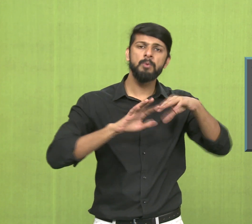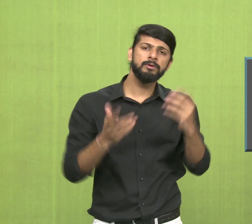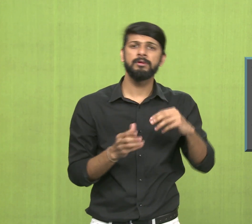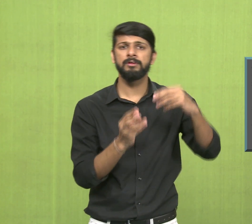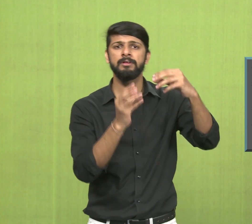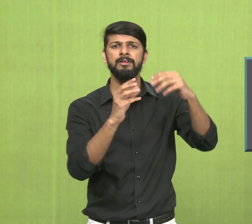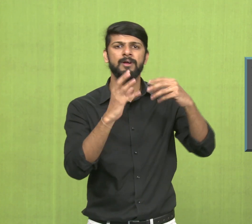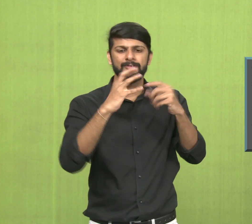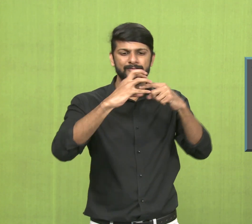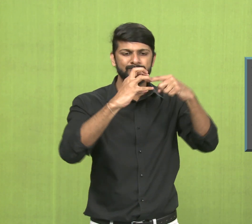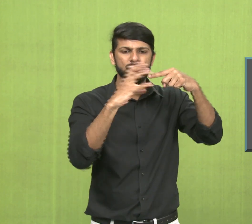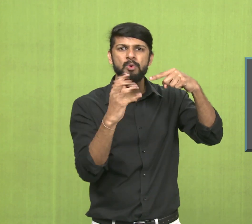cross section.